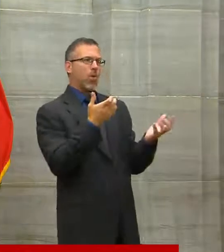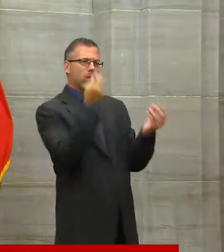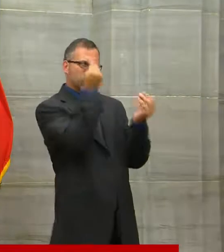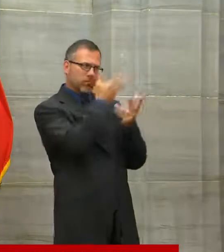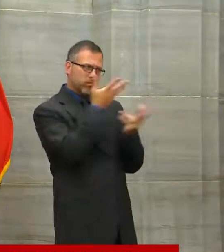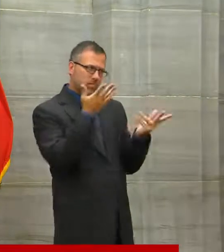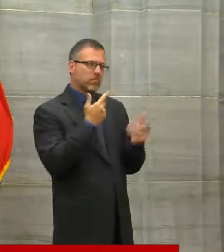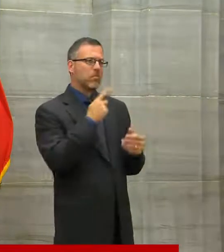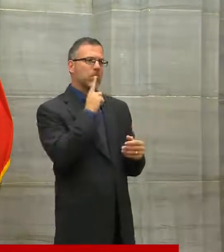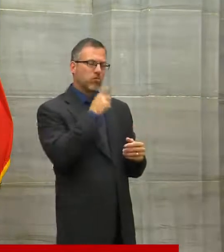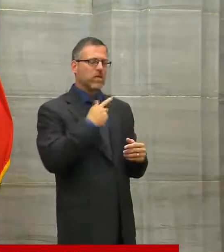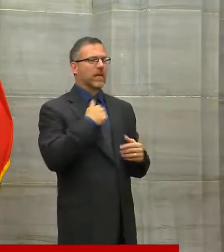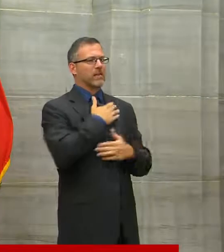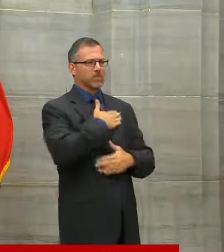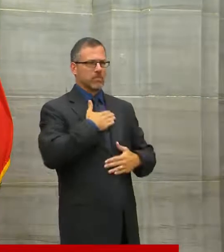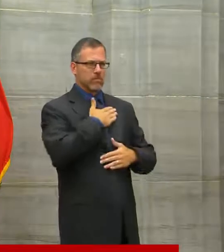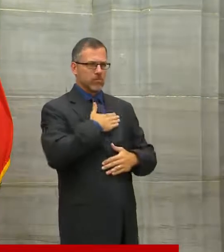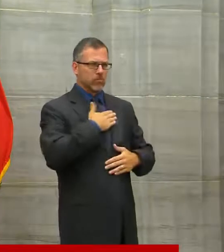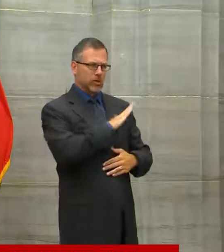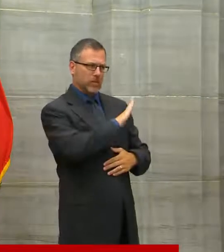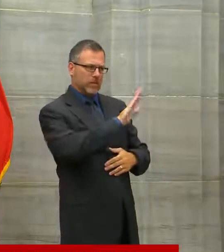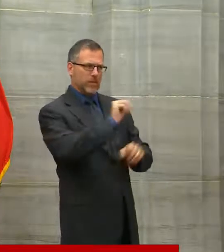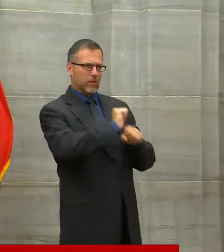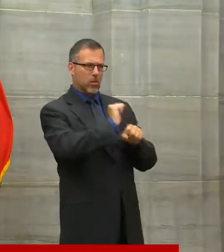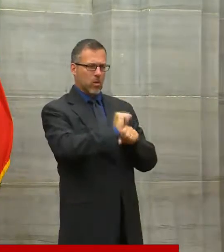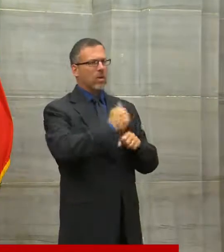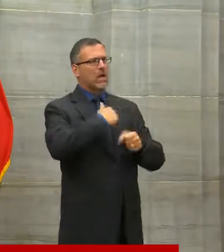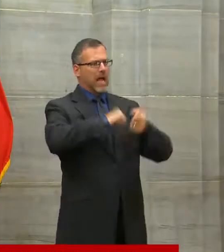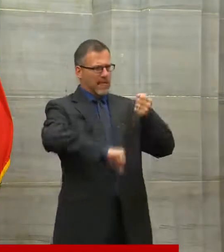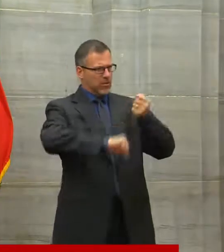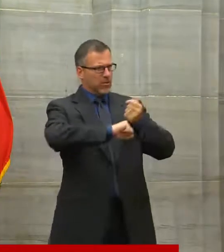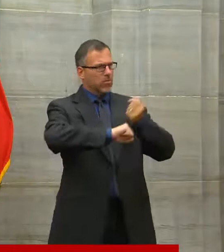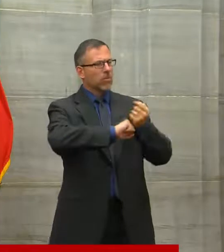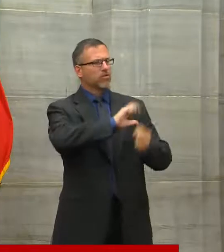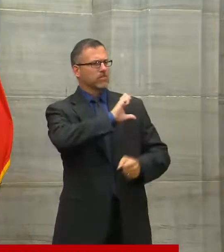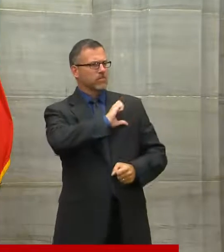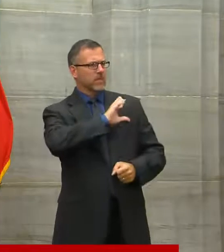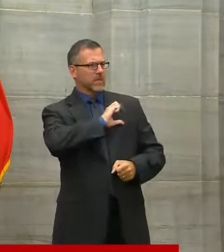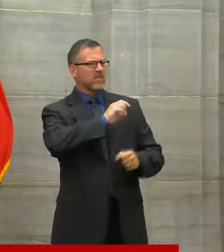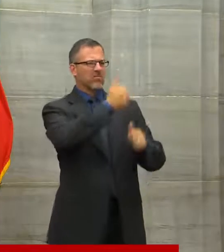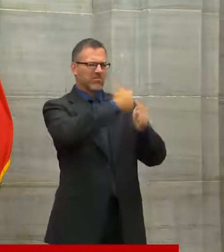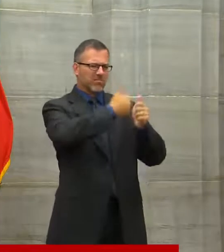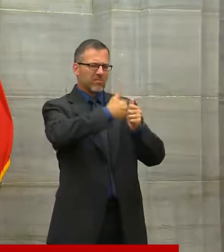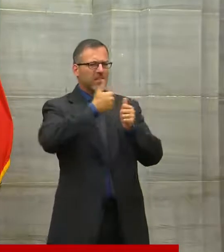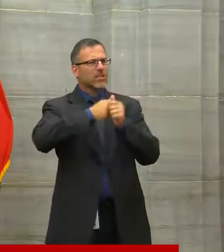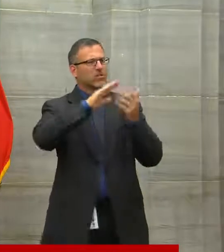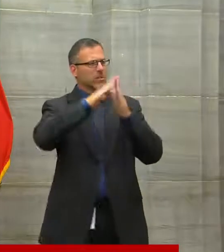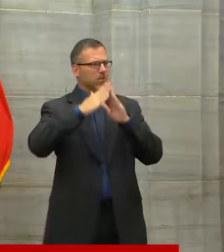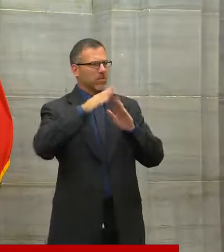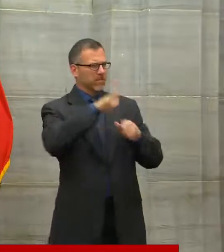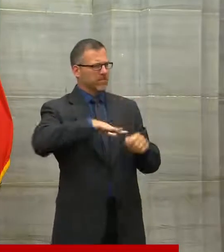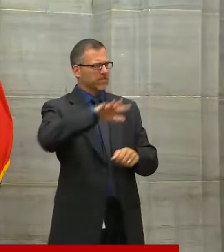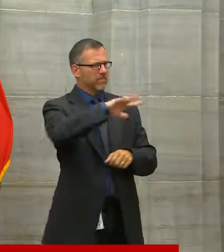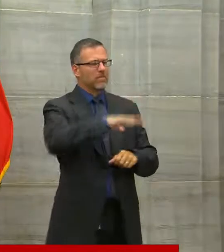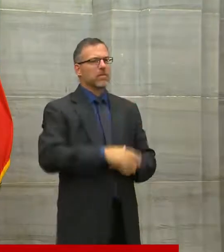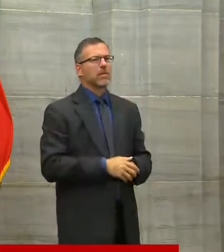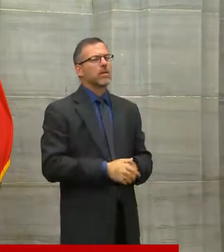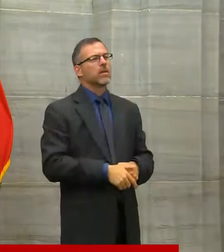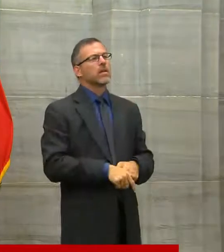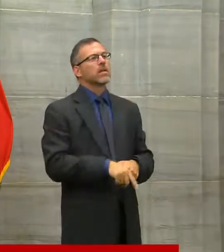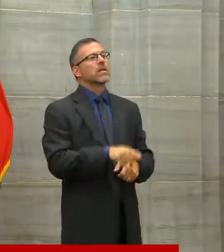and commitment to the role of law enforcement in our communities. There is a vast difference